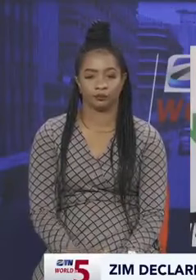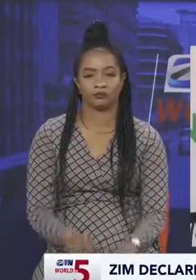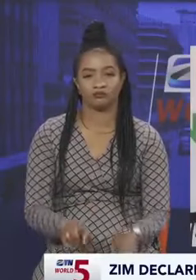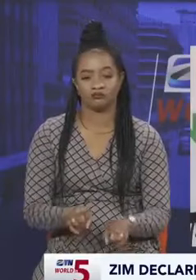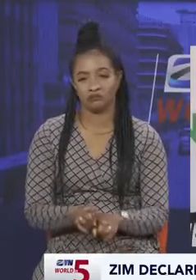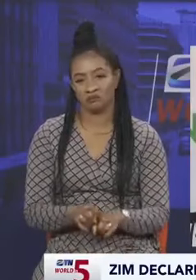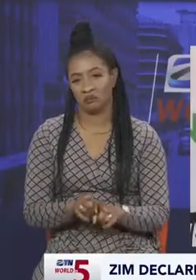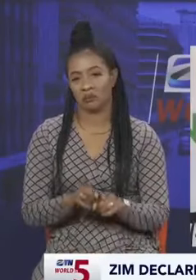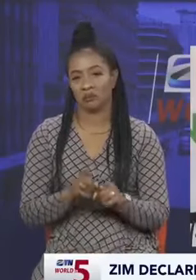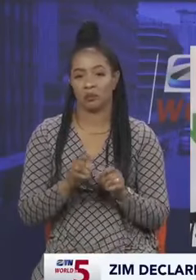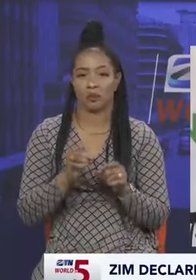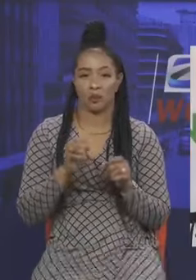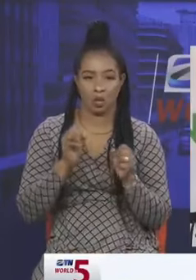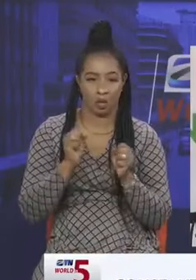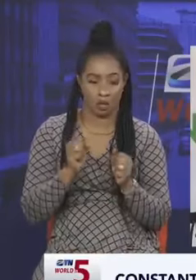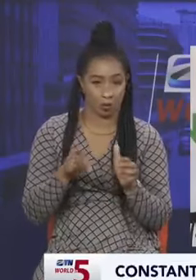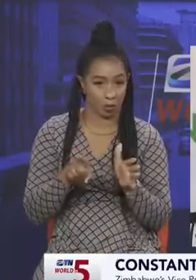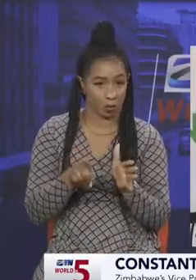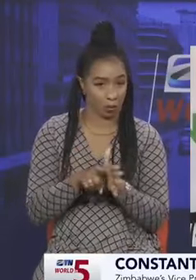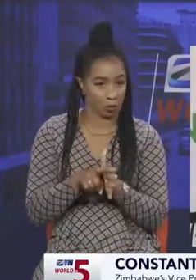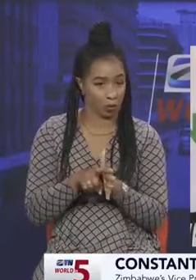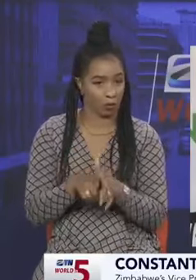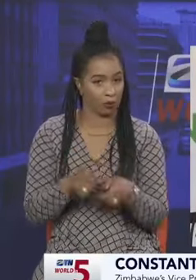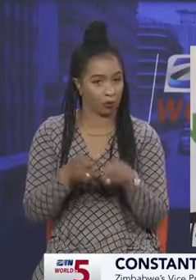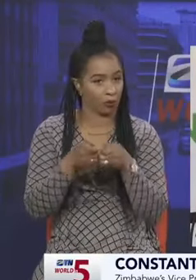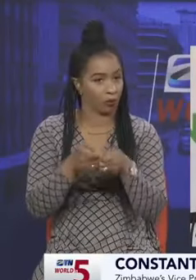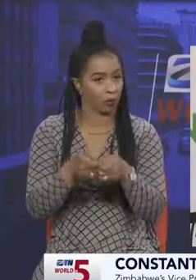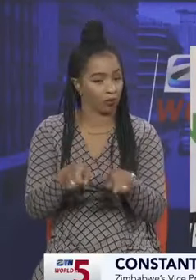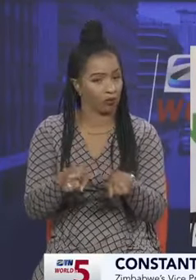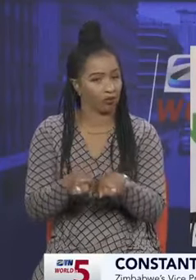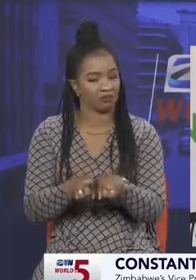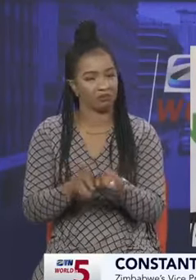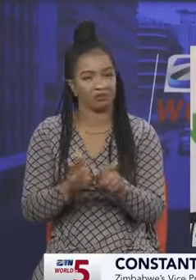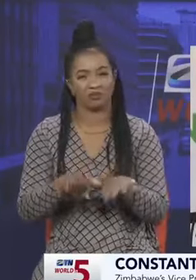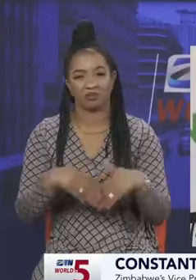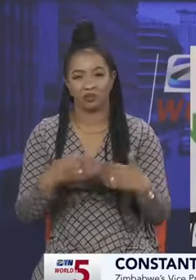There will be no mess, ladies and gentlemen. It does not matter